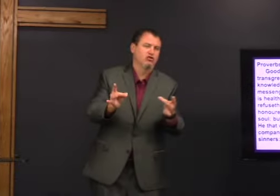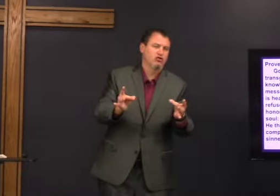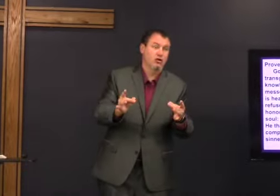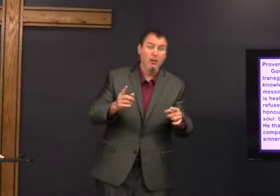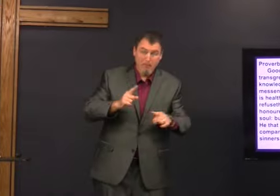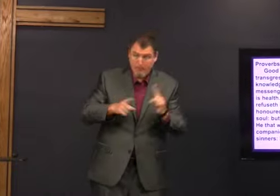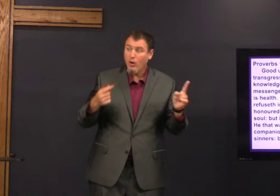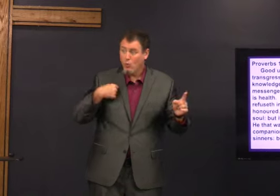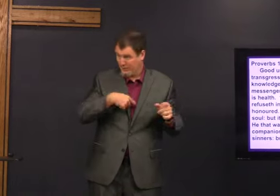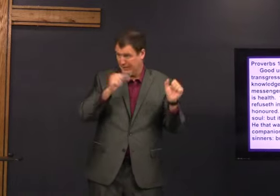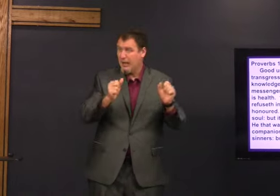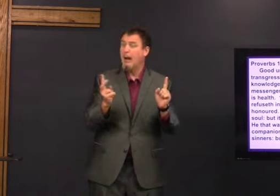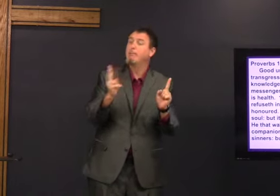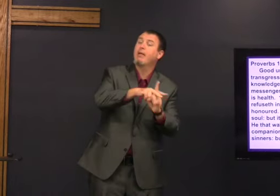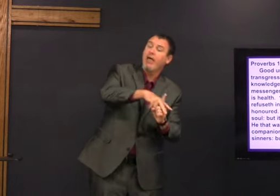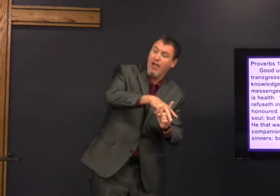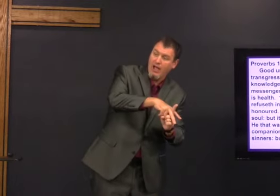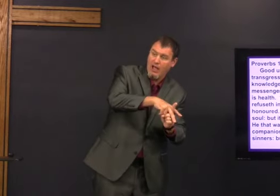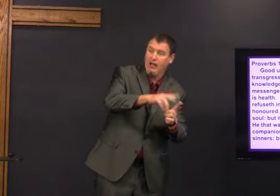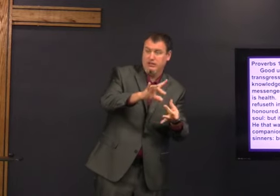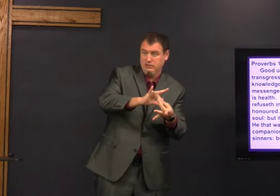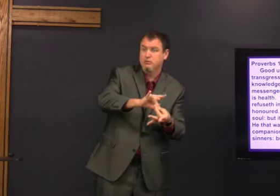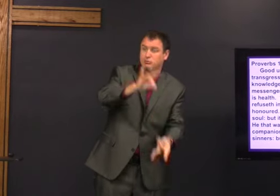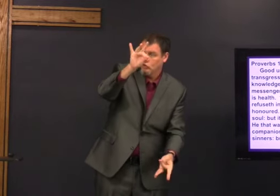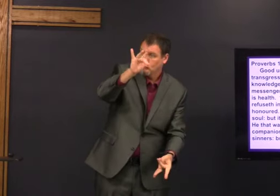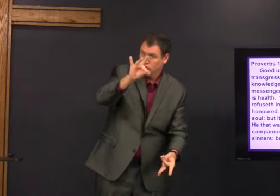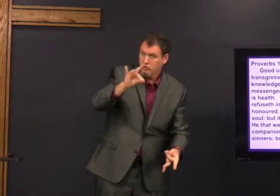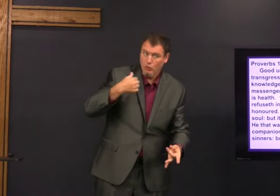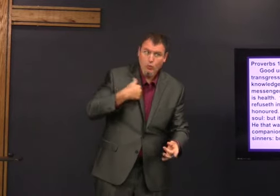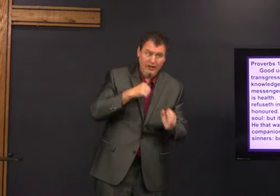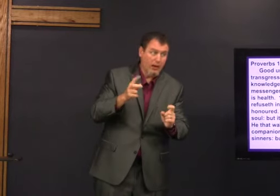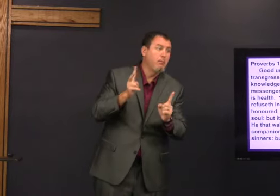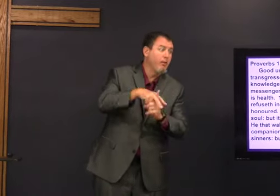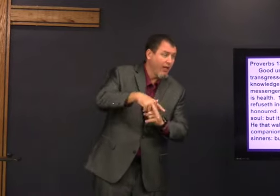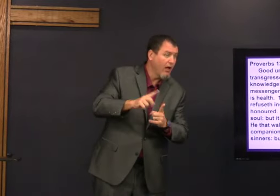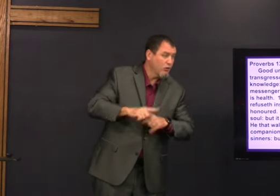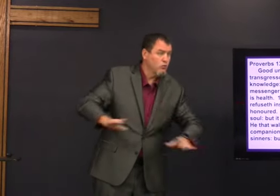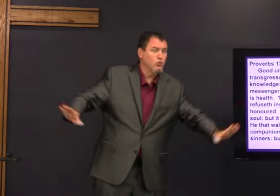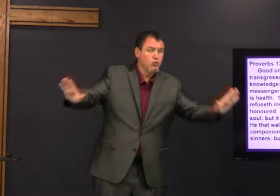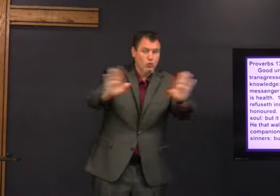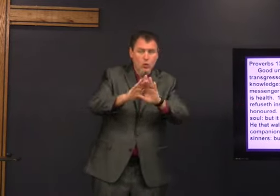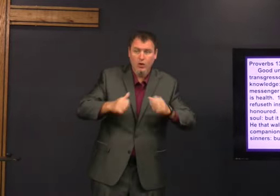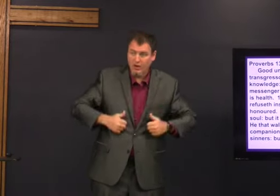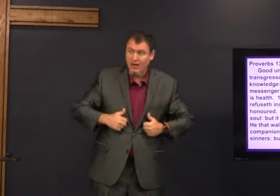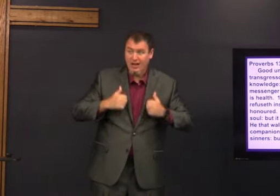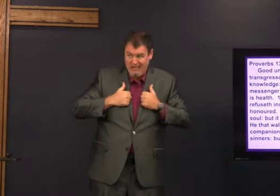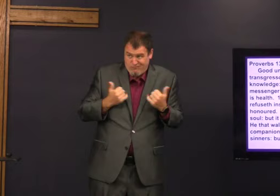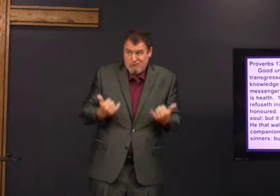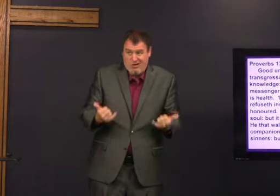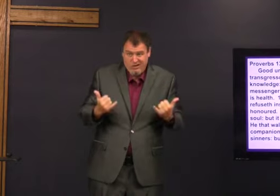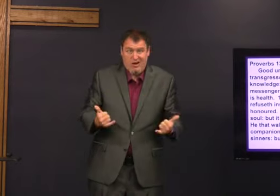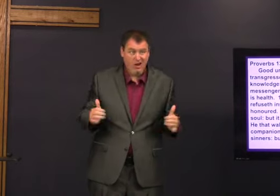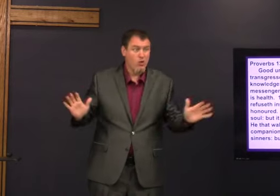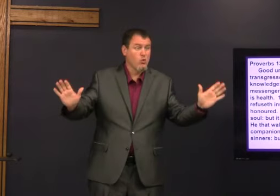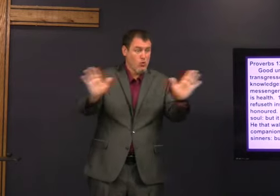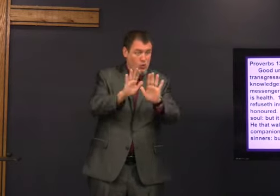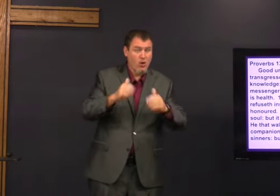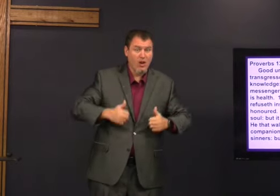talking about a general messenger. We can apply this to the spiritual as well in our lives right now